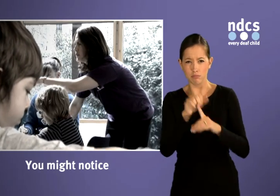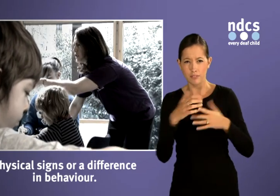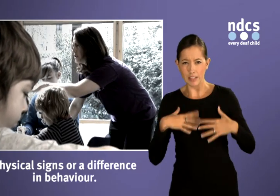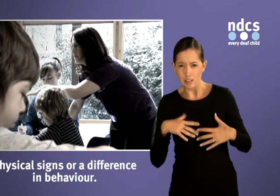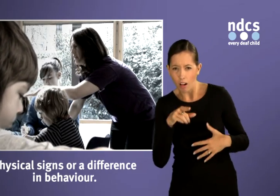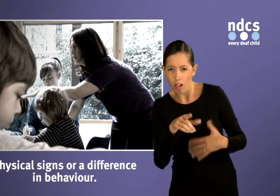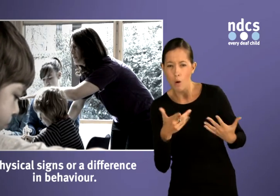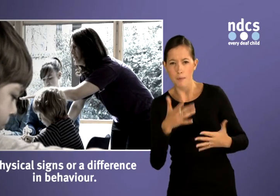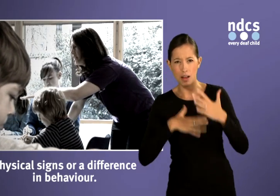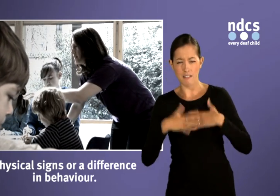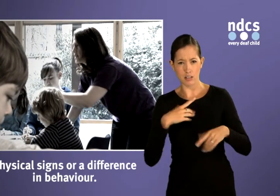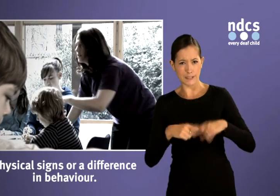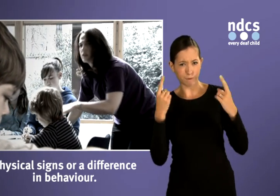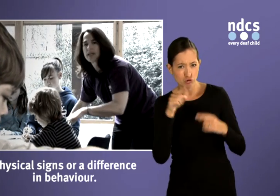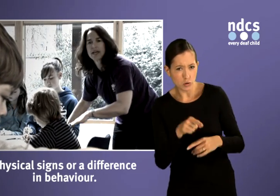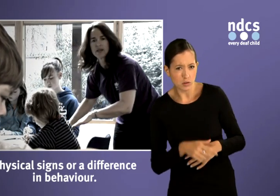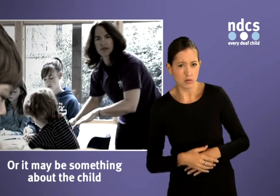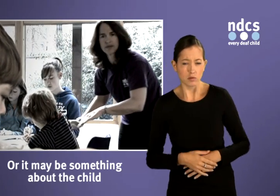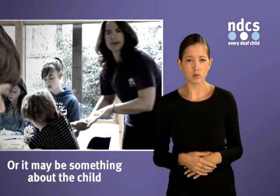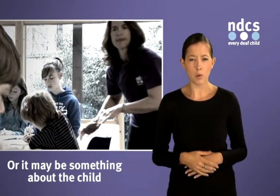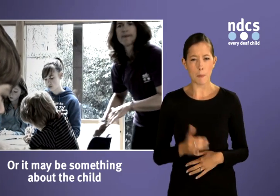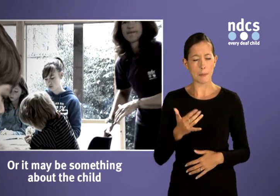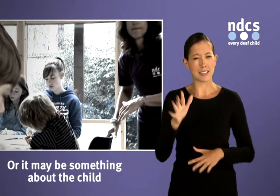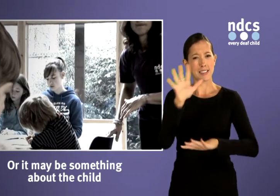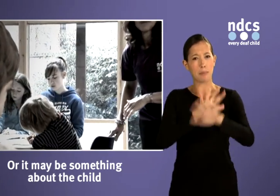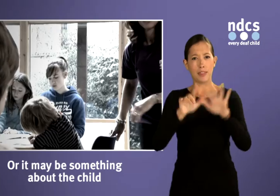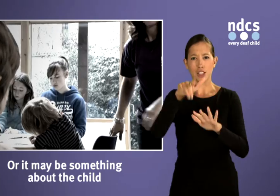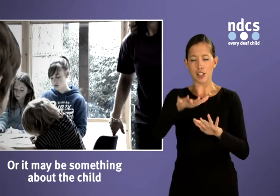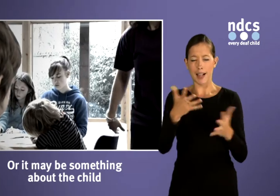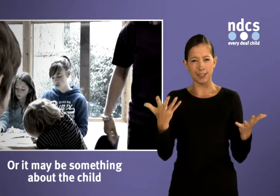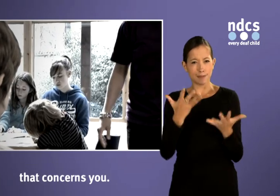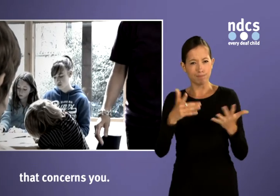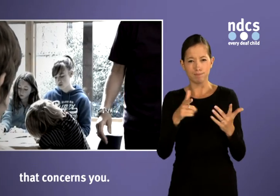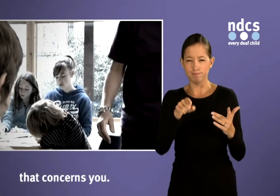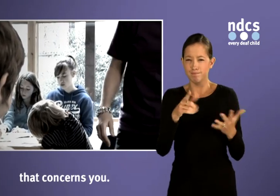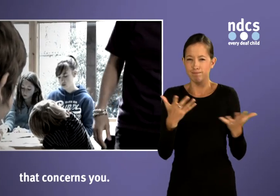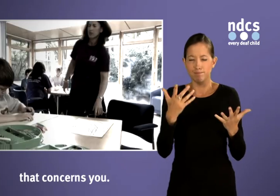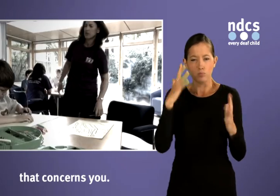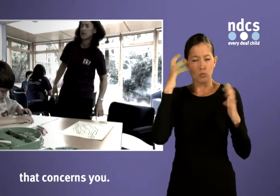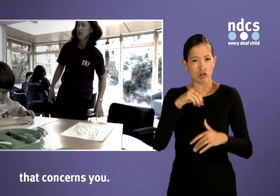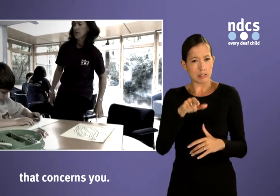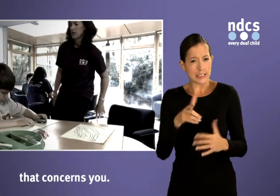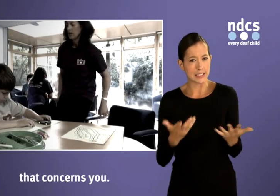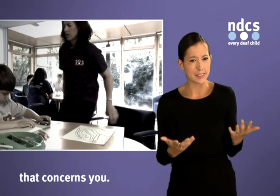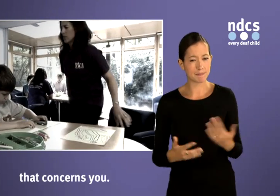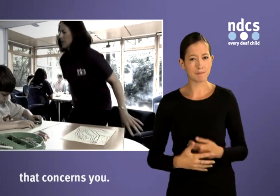notice physical signs or a difference in behaviour, or it may be something about the child that concerns you.